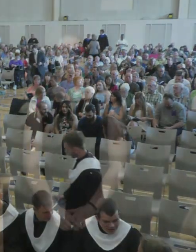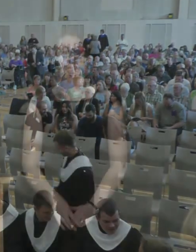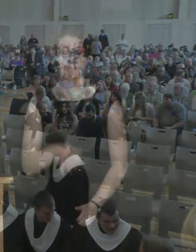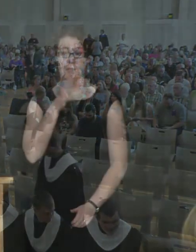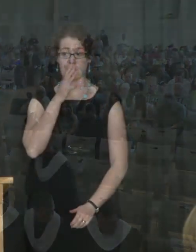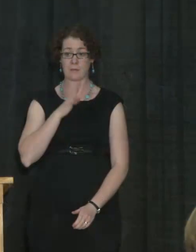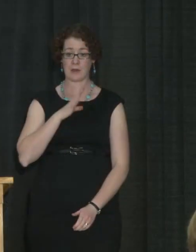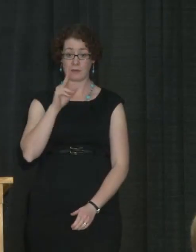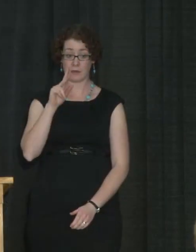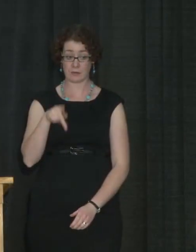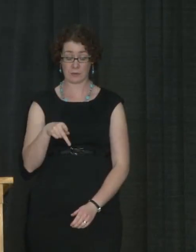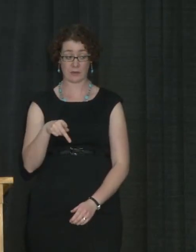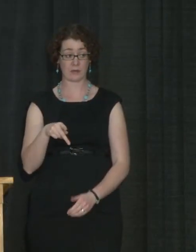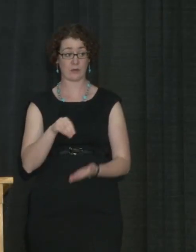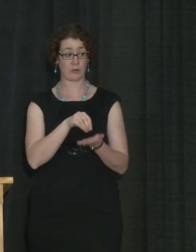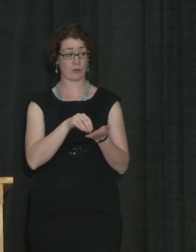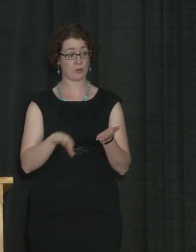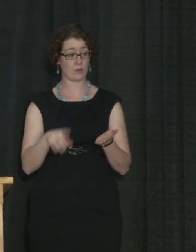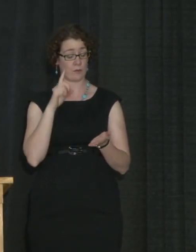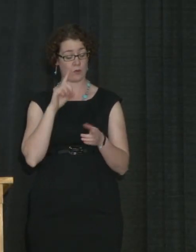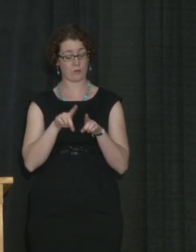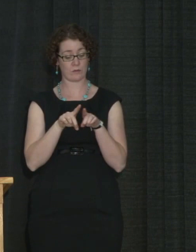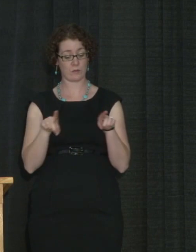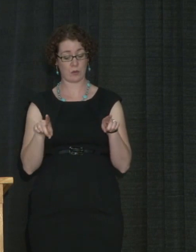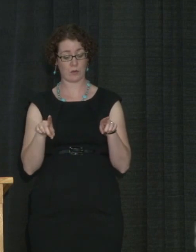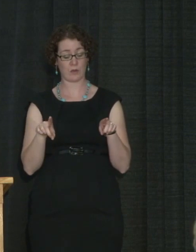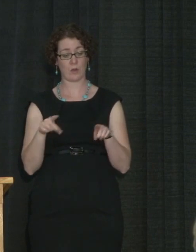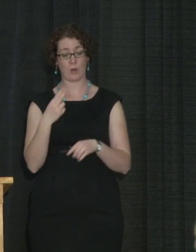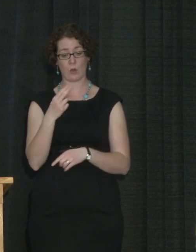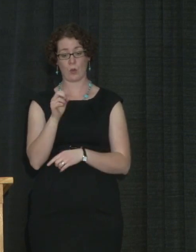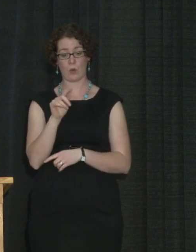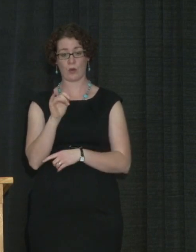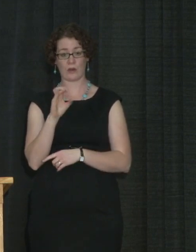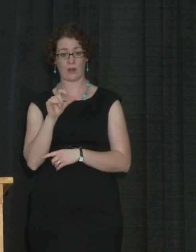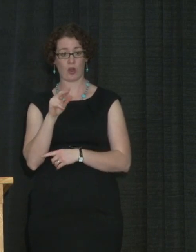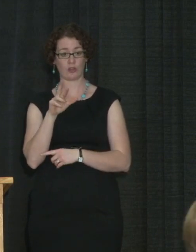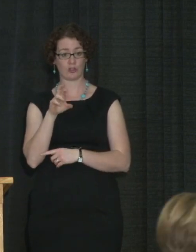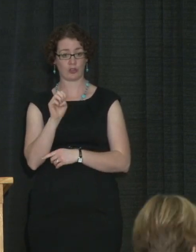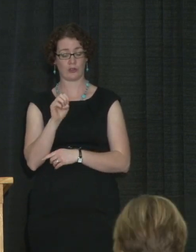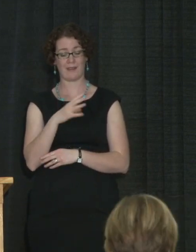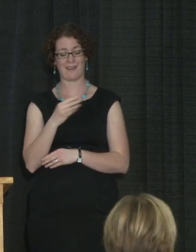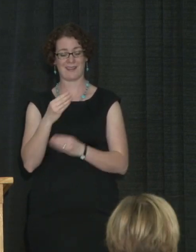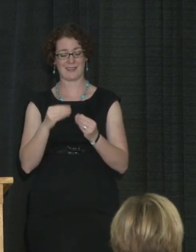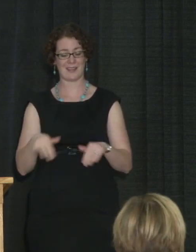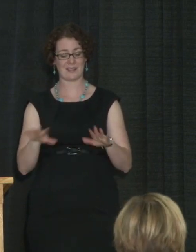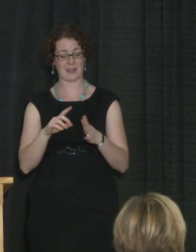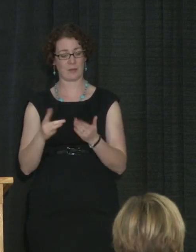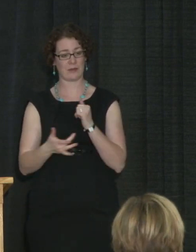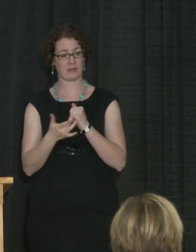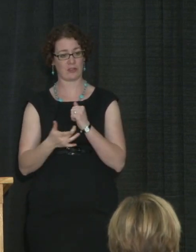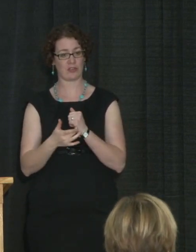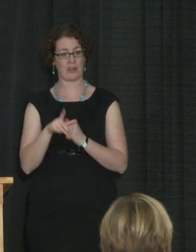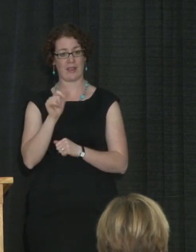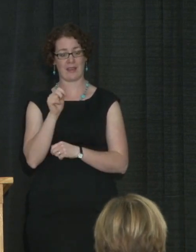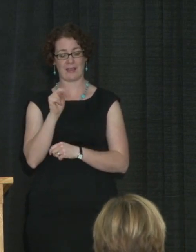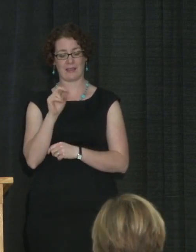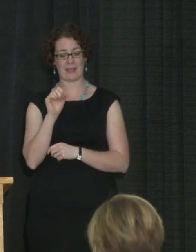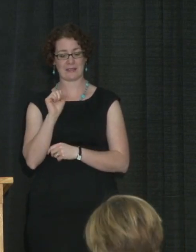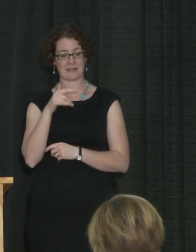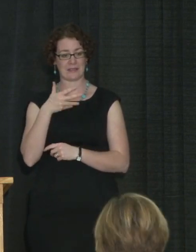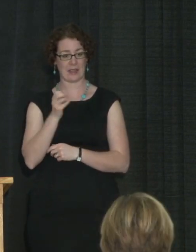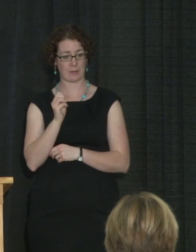Madam Vice President, the candidates for the diploma in horticulture and landscape technology, landscape